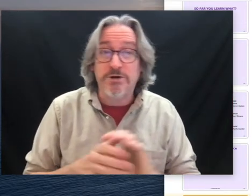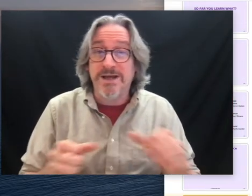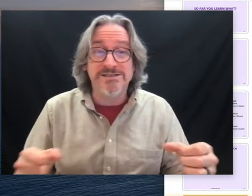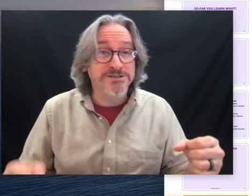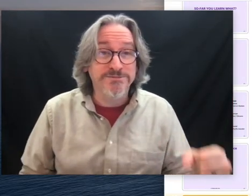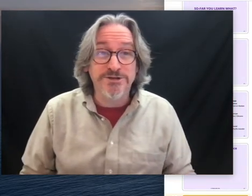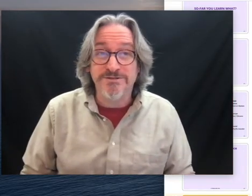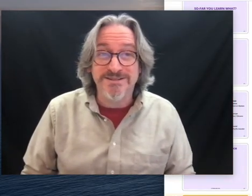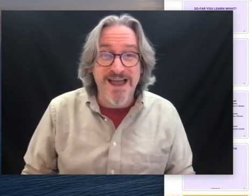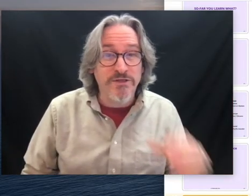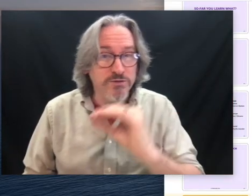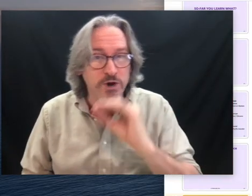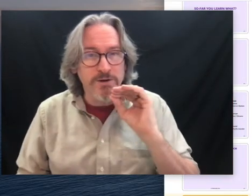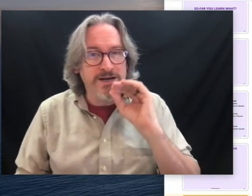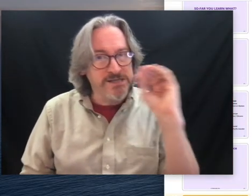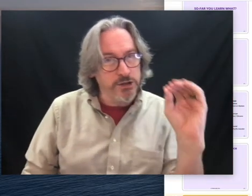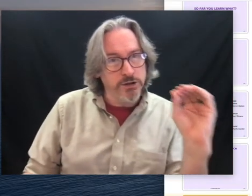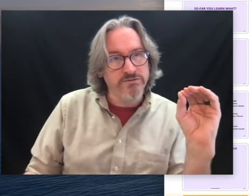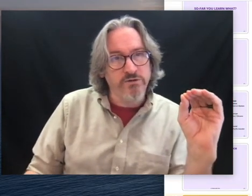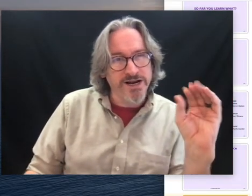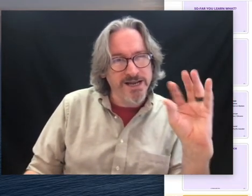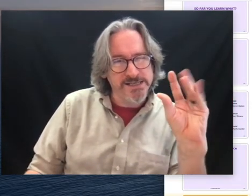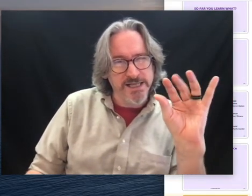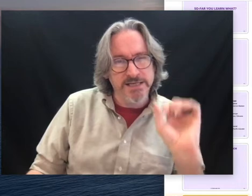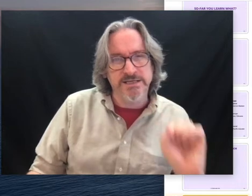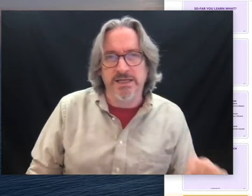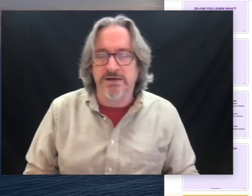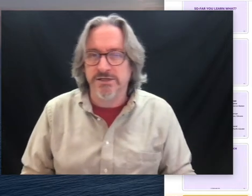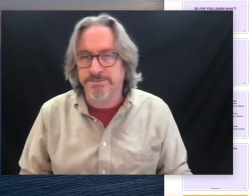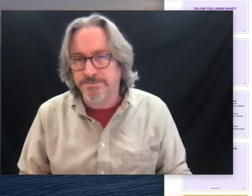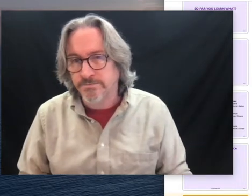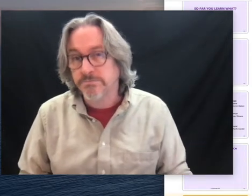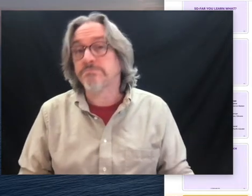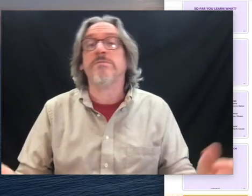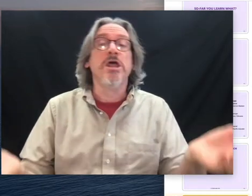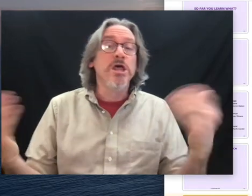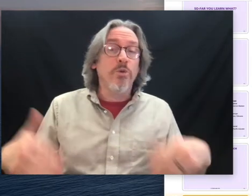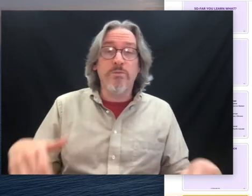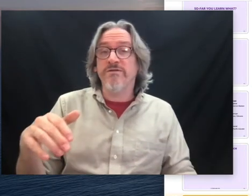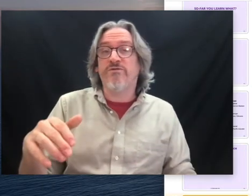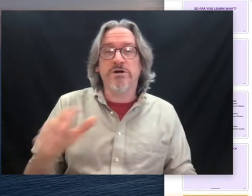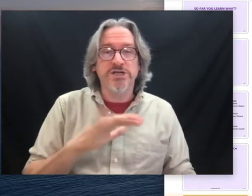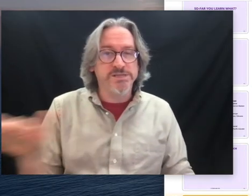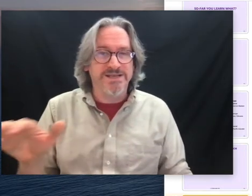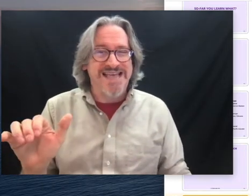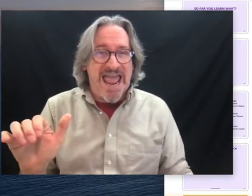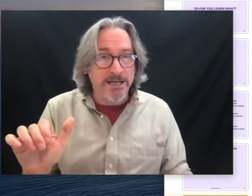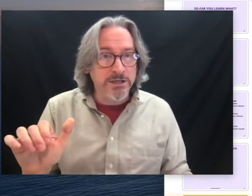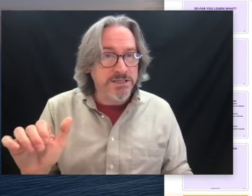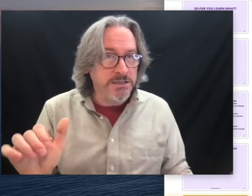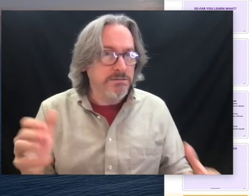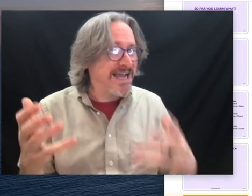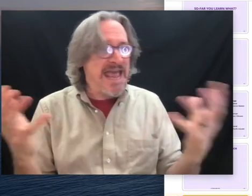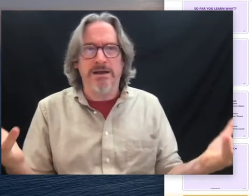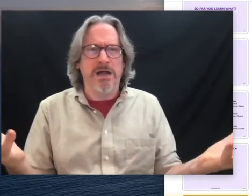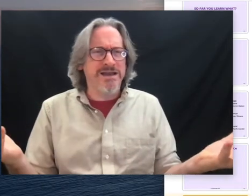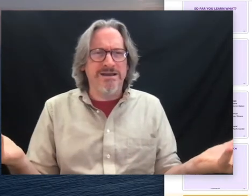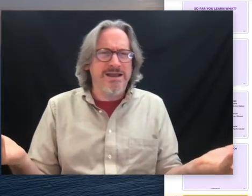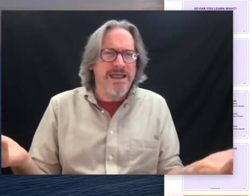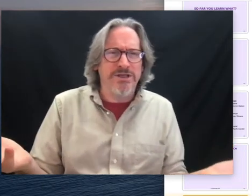Try your best. Now that you know what it is, look for it and see the hint of the letters. 1.4, she spells Angleton.